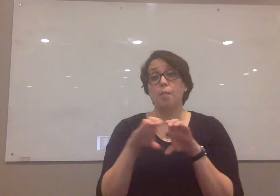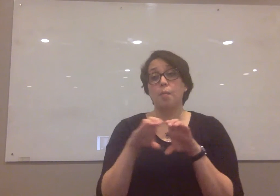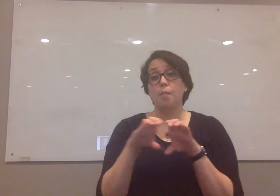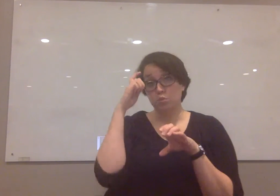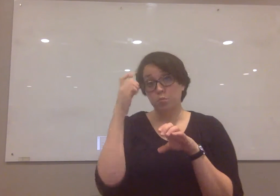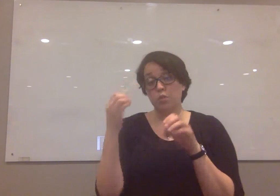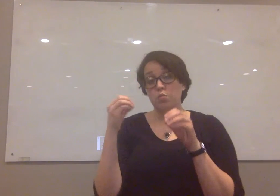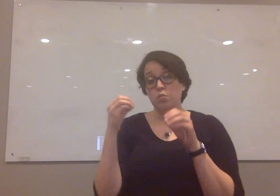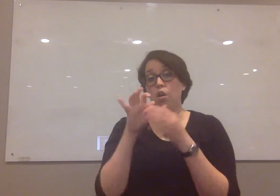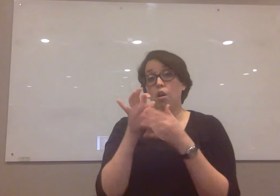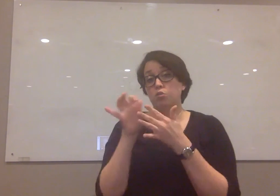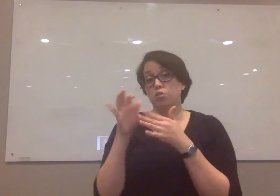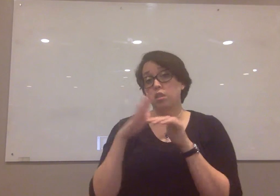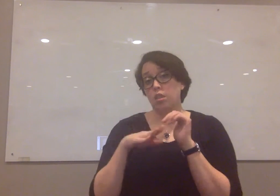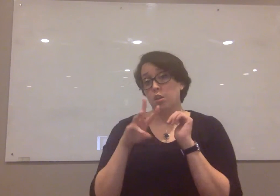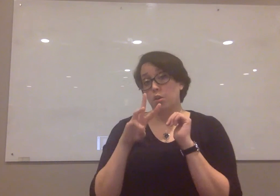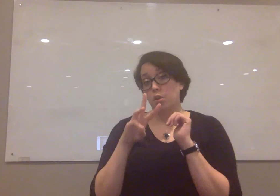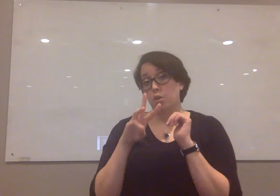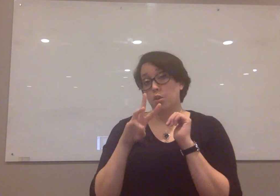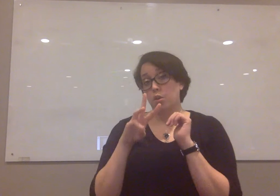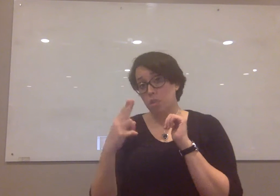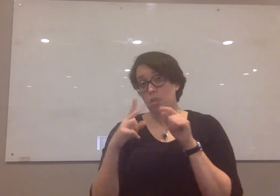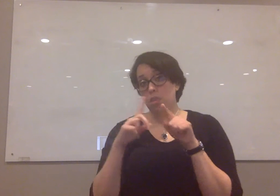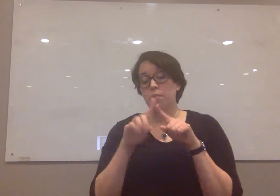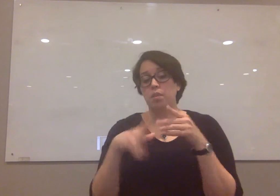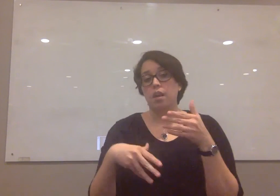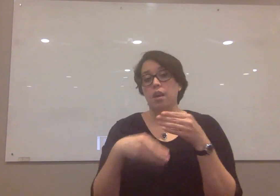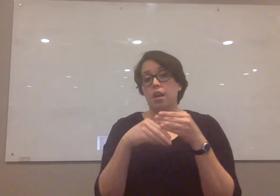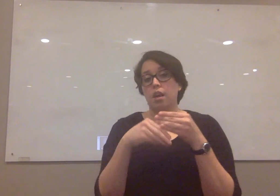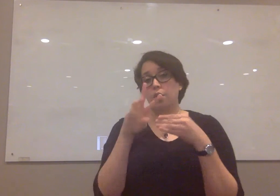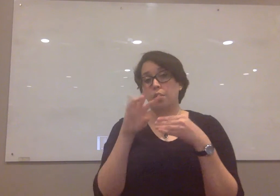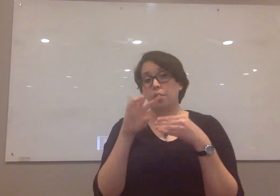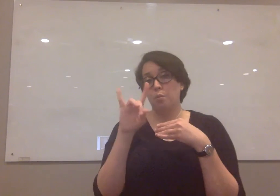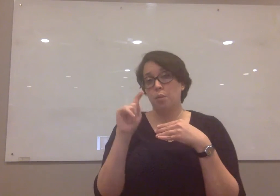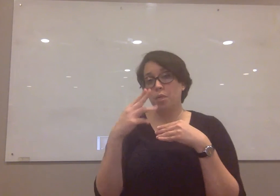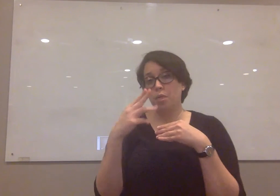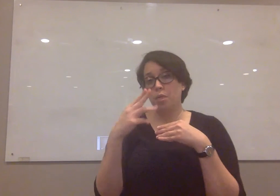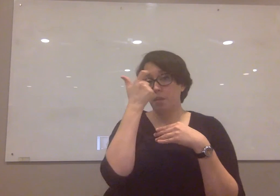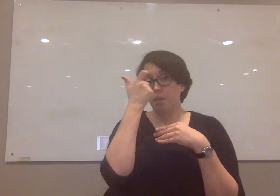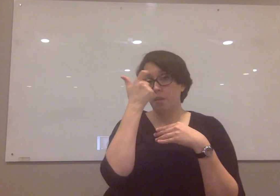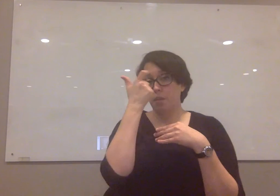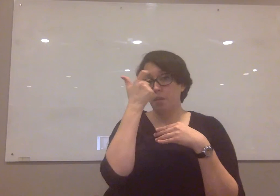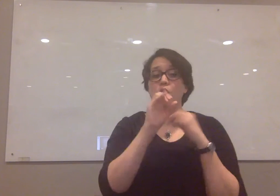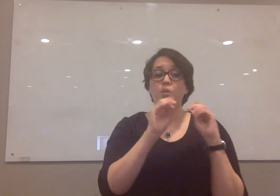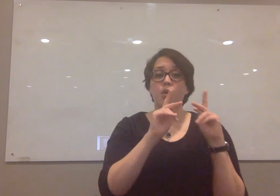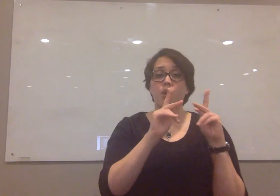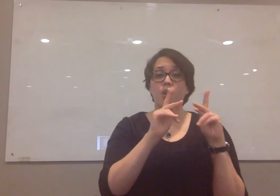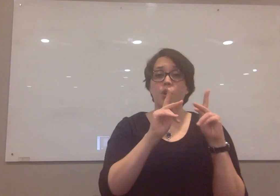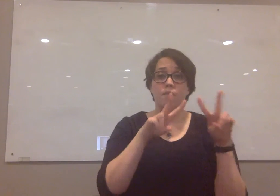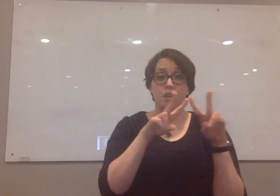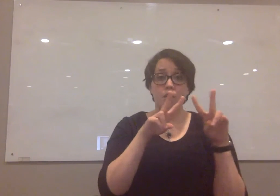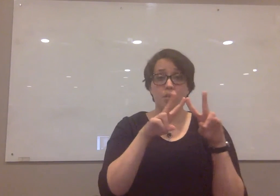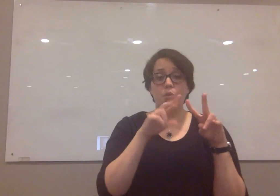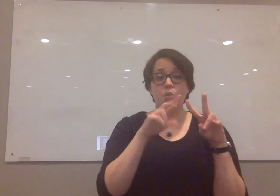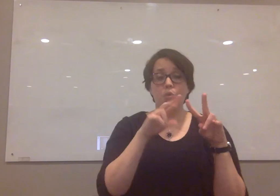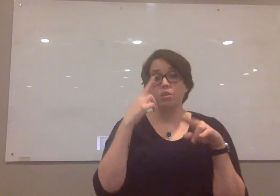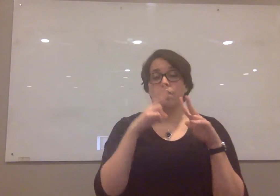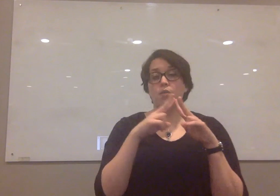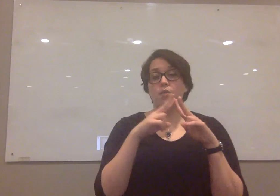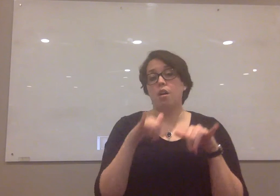was added because the okay value or error reason tuple is so common in Erlang and really wants